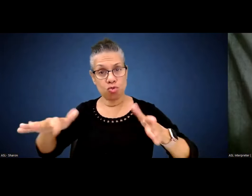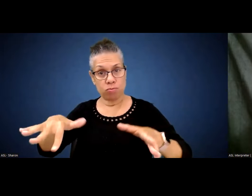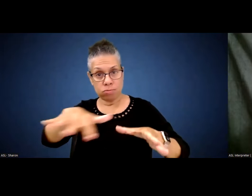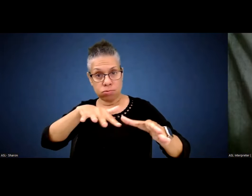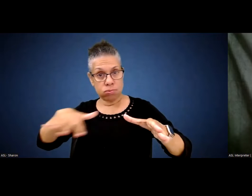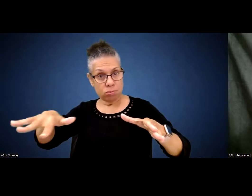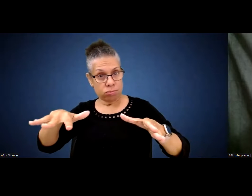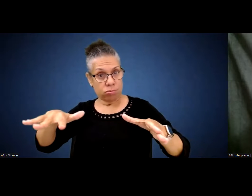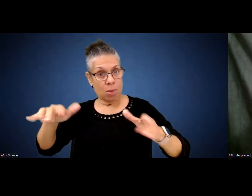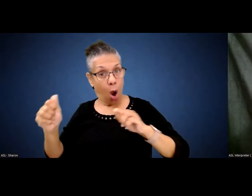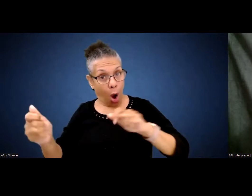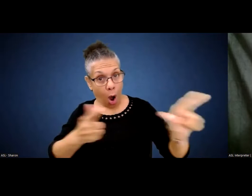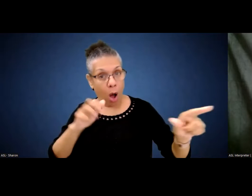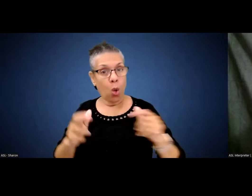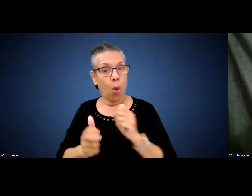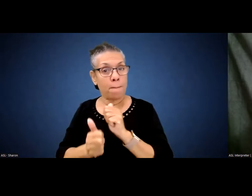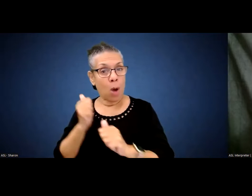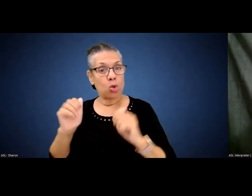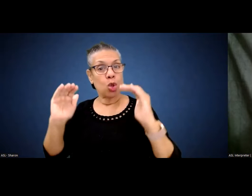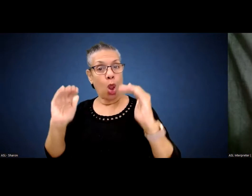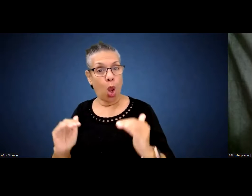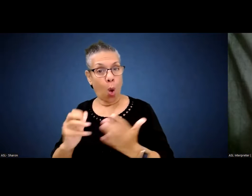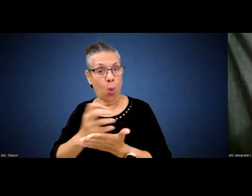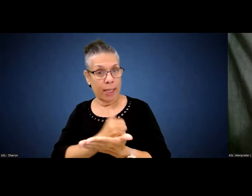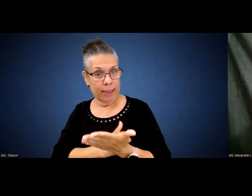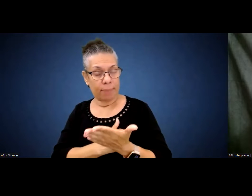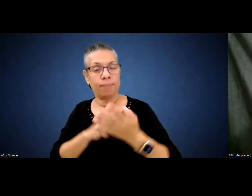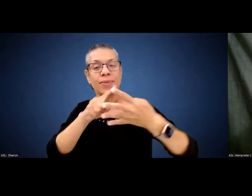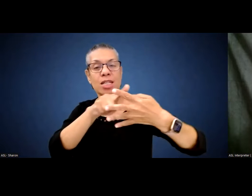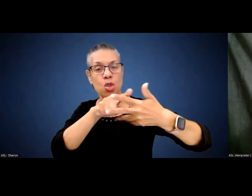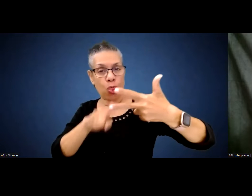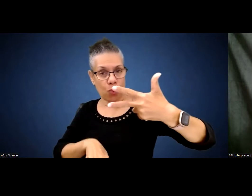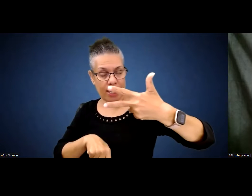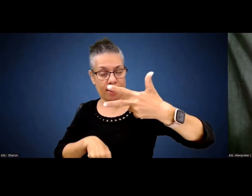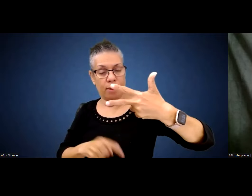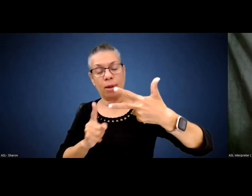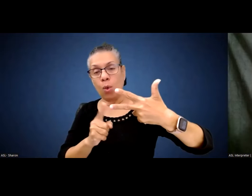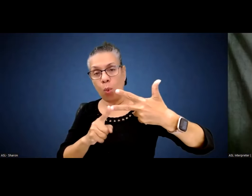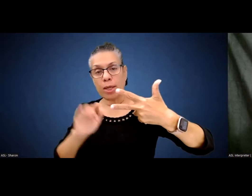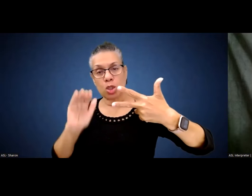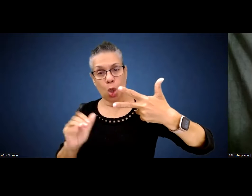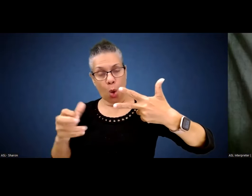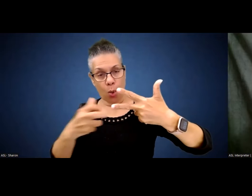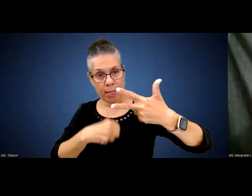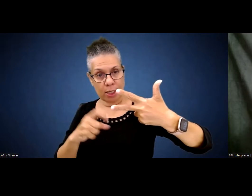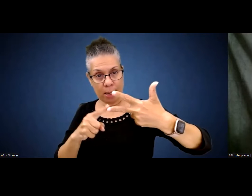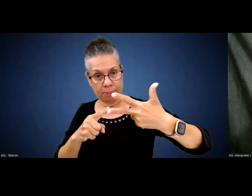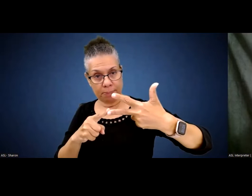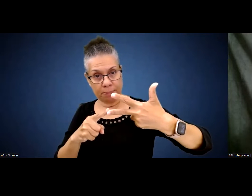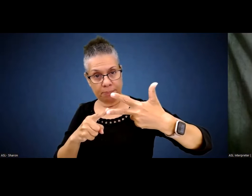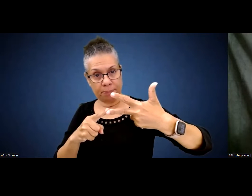So low income is one of 3 criteria that identifies an environmental justice